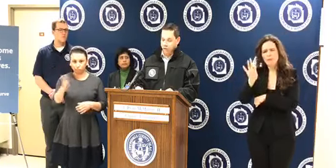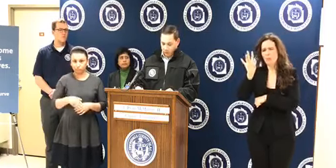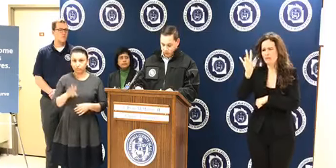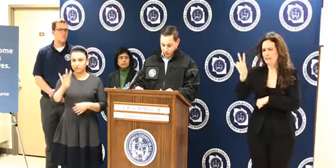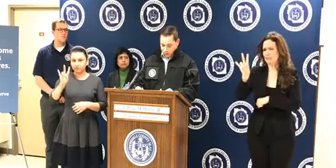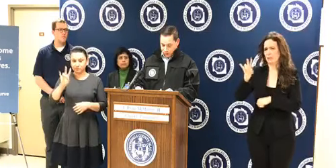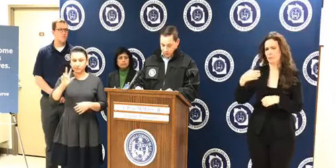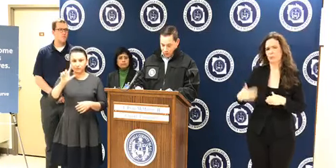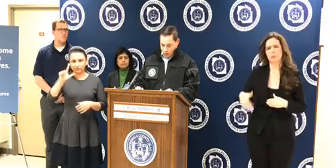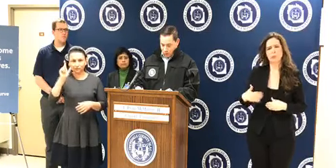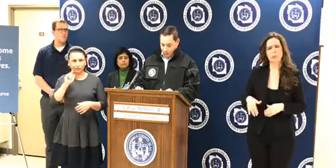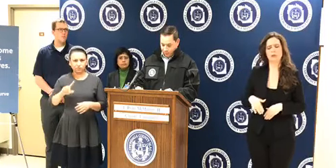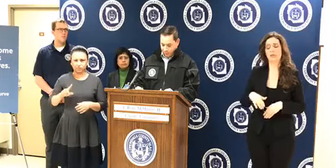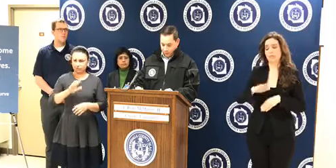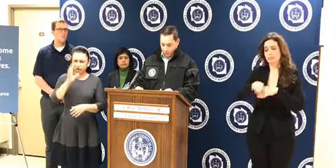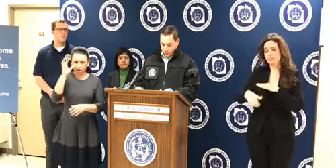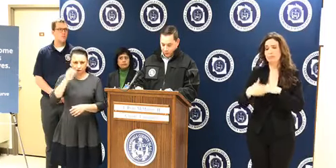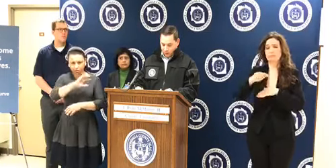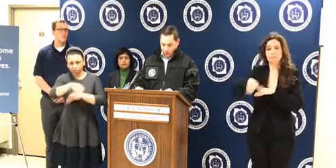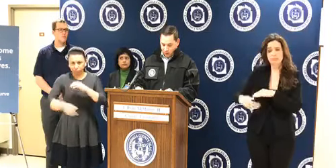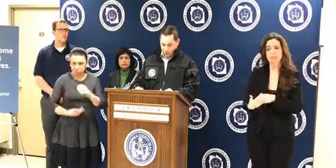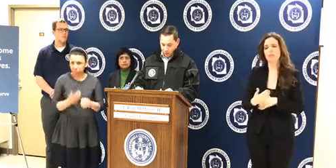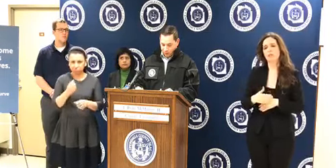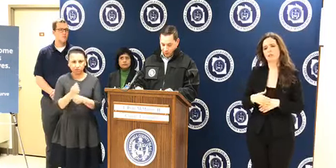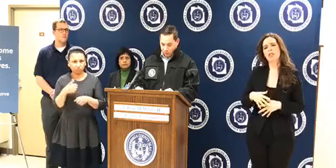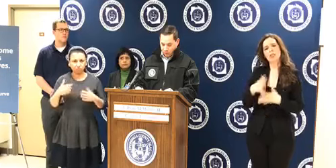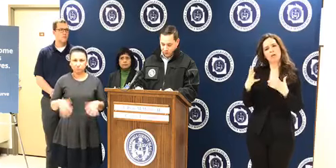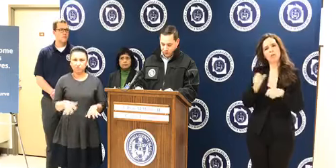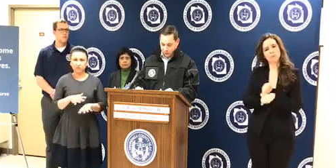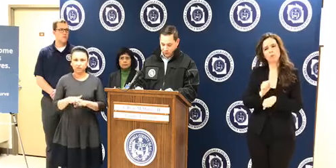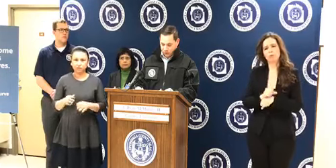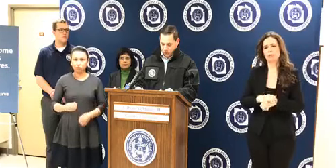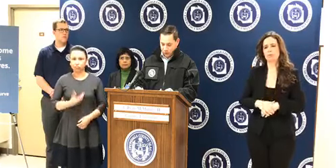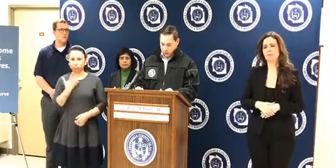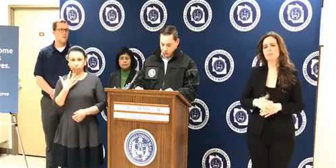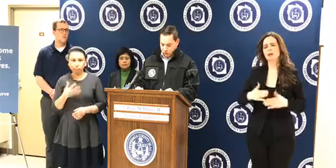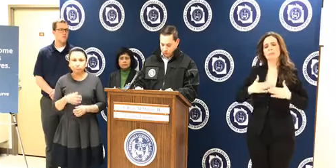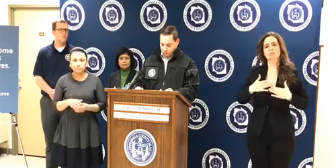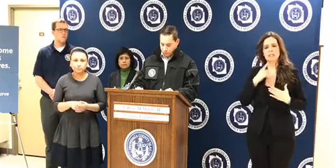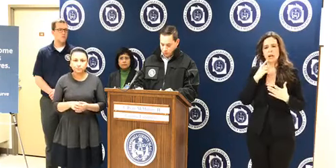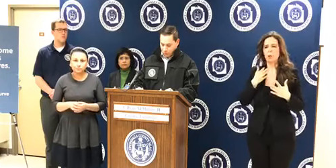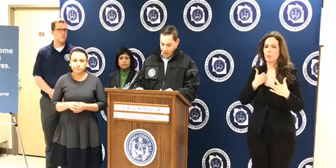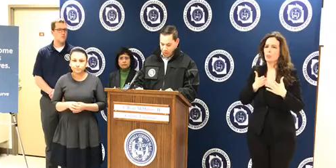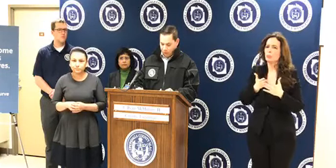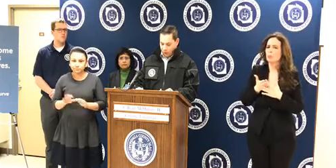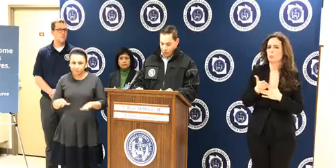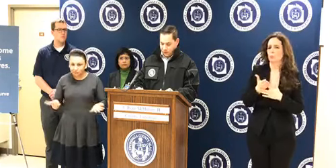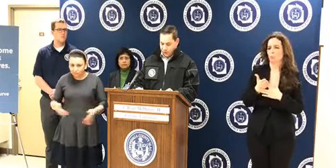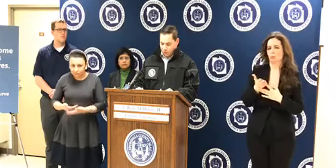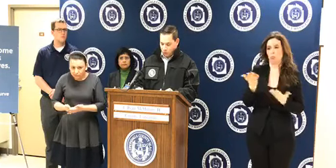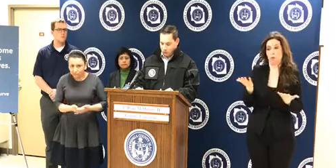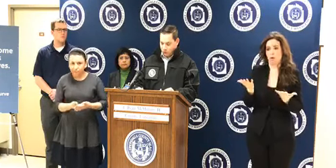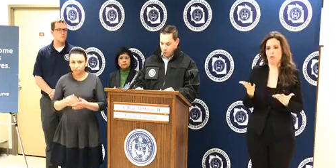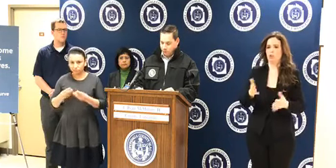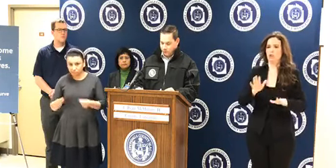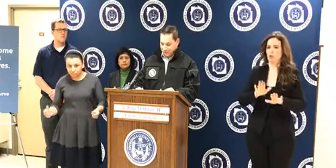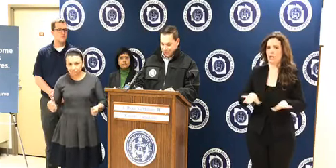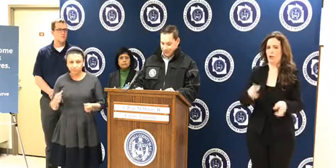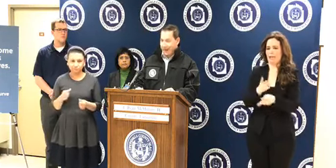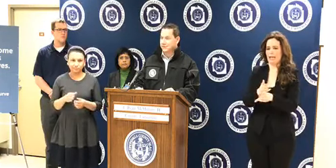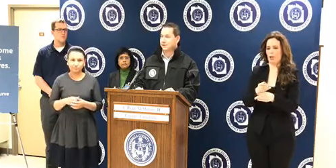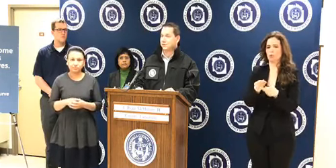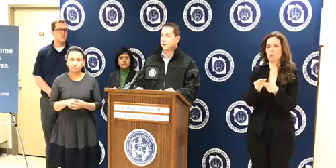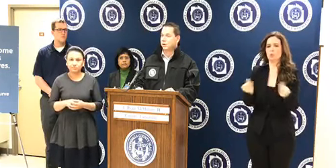evolving challenges. And we're happy to report that our partner, through our partner Childcare Solutions, we have prioritized over